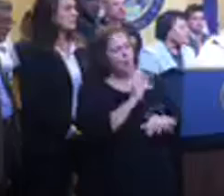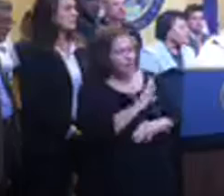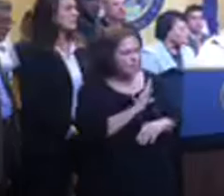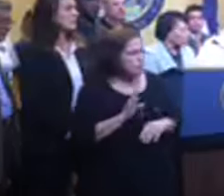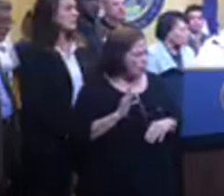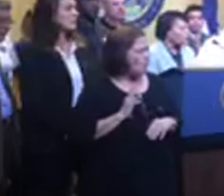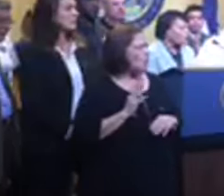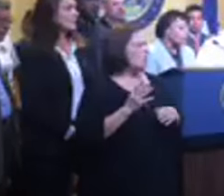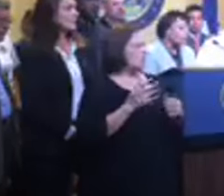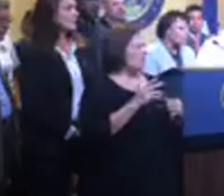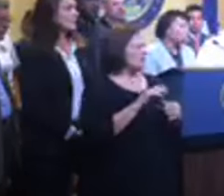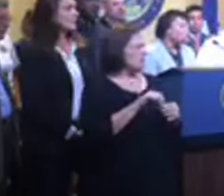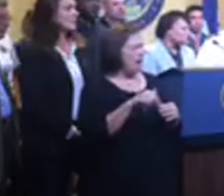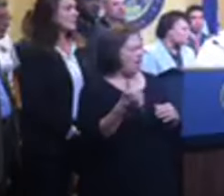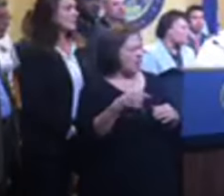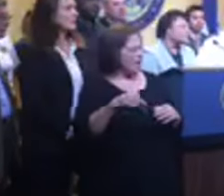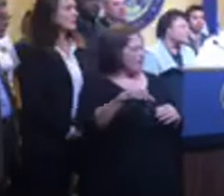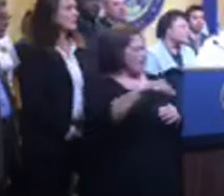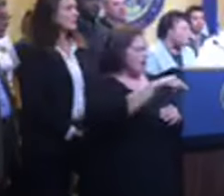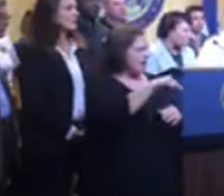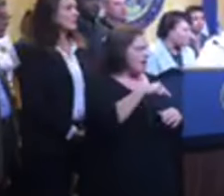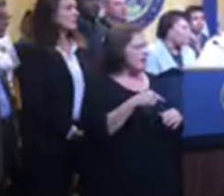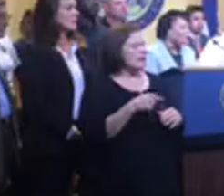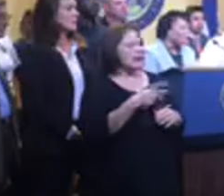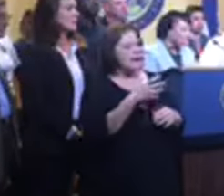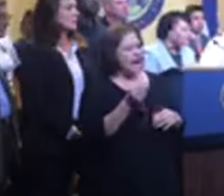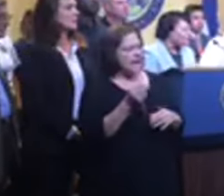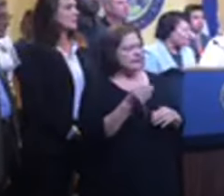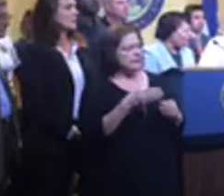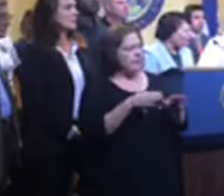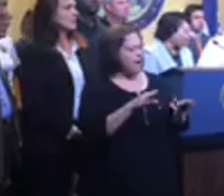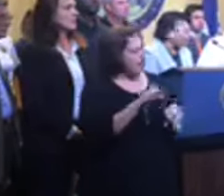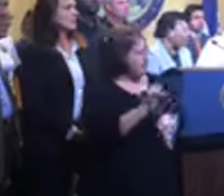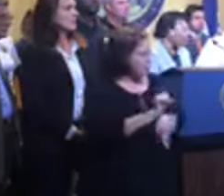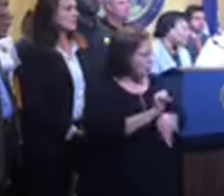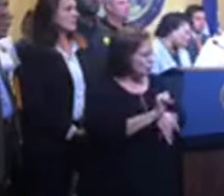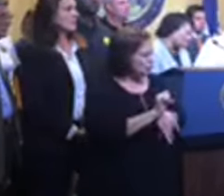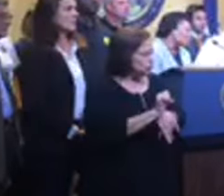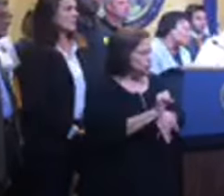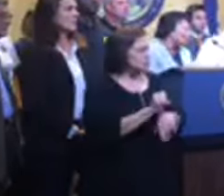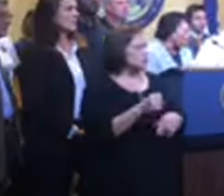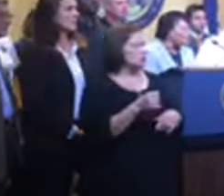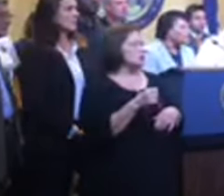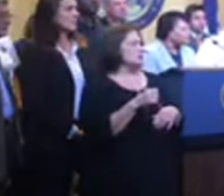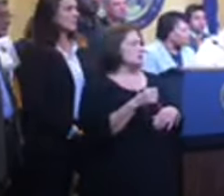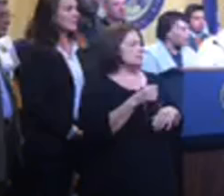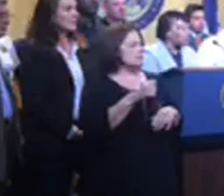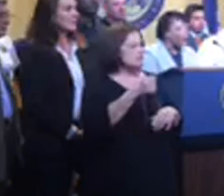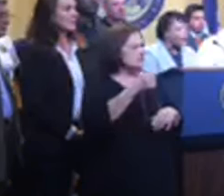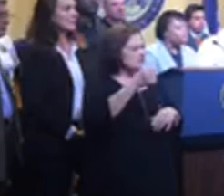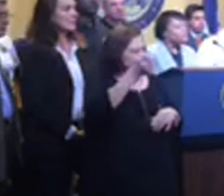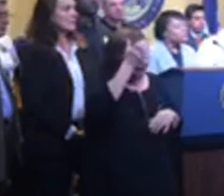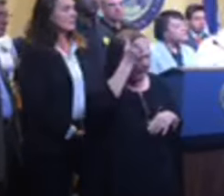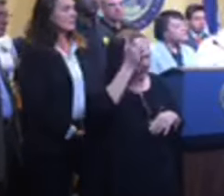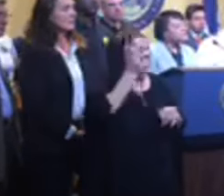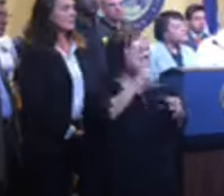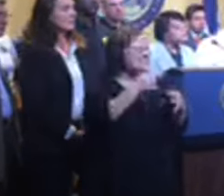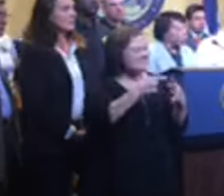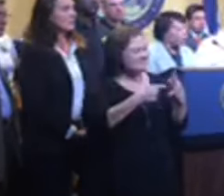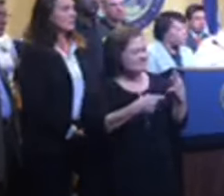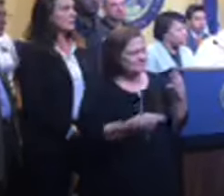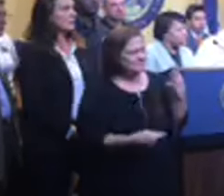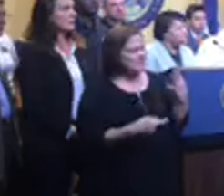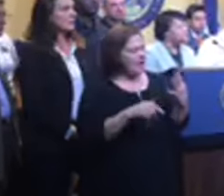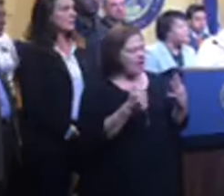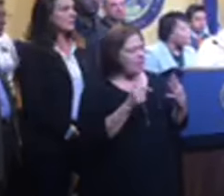just to name a few, along of course with the Department of Public Works, and of course with fire and the like. But